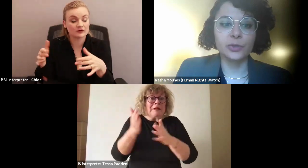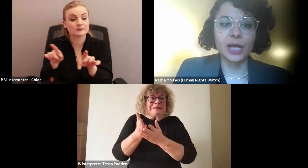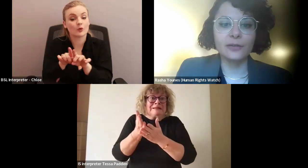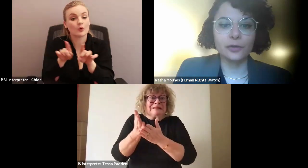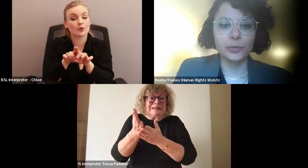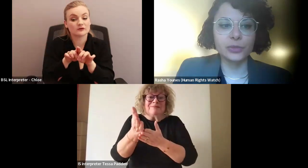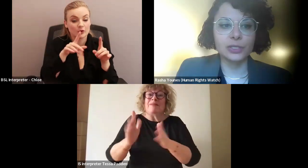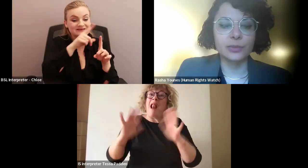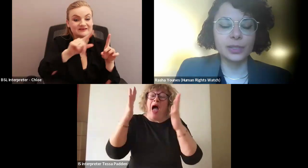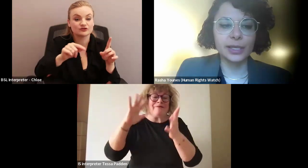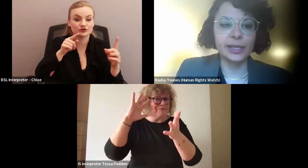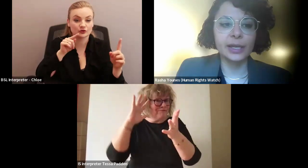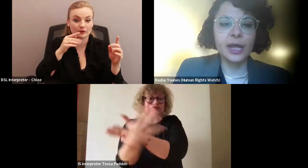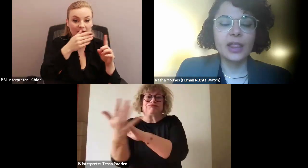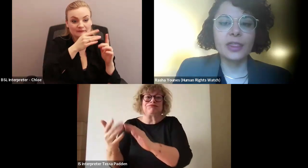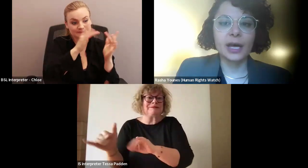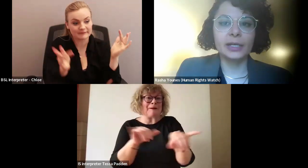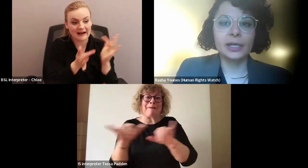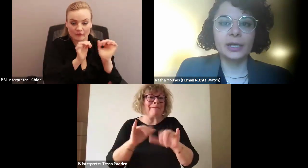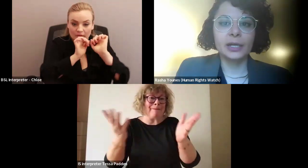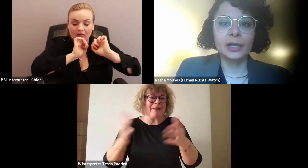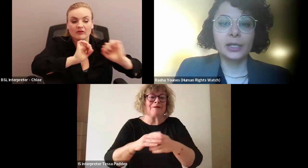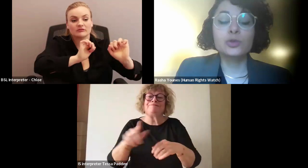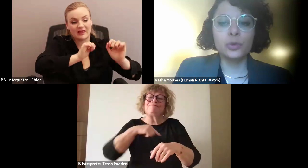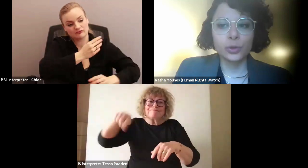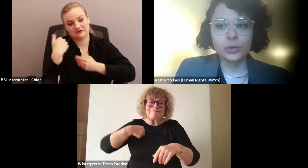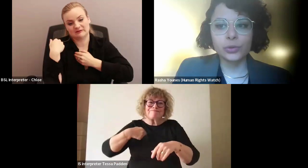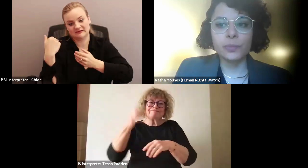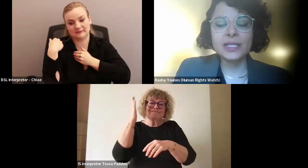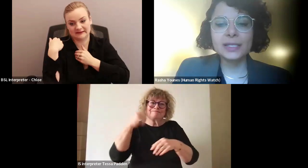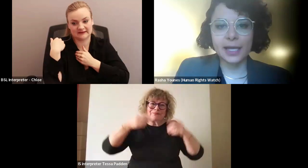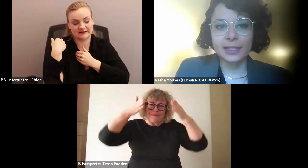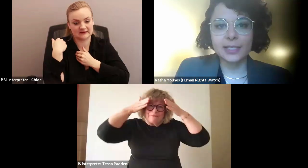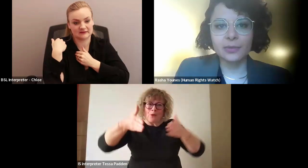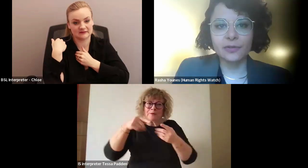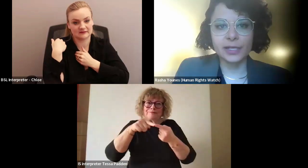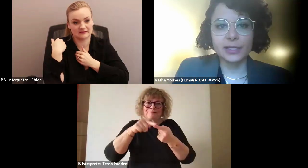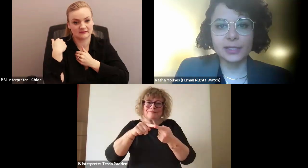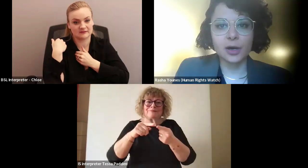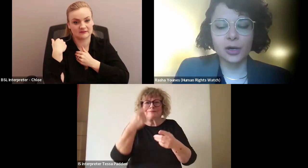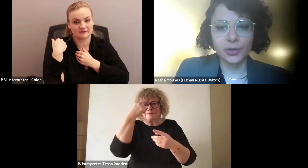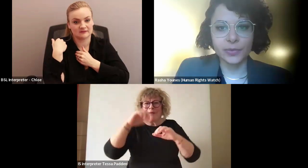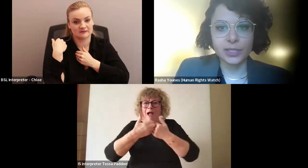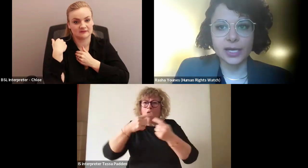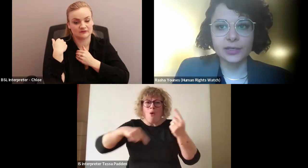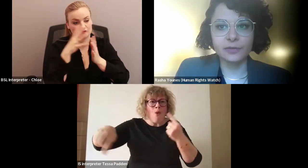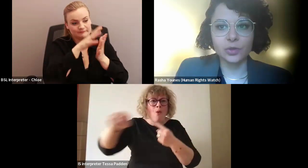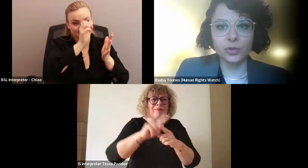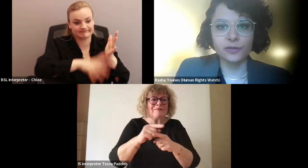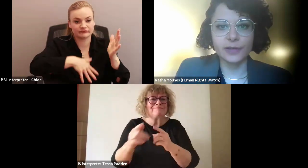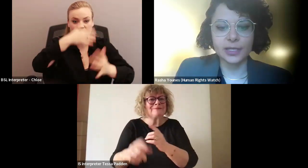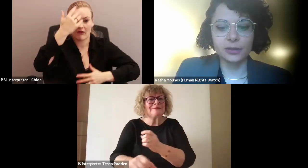the digital platform responsibility that to mitigate some of these harms